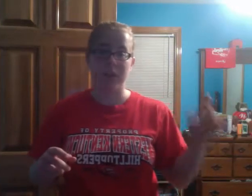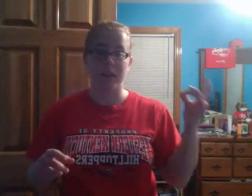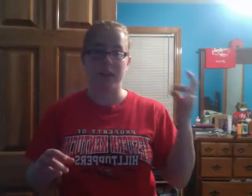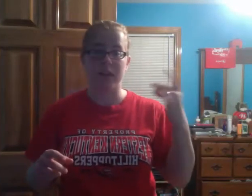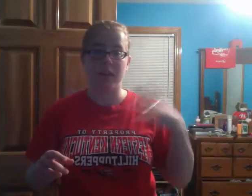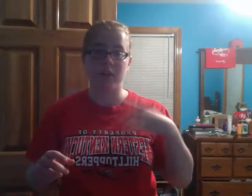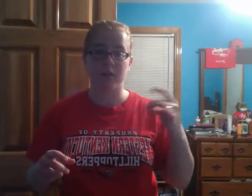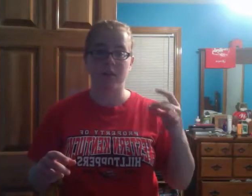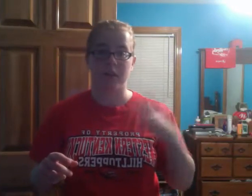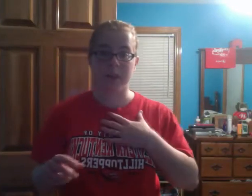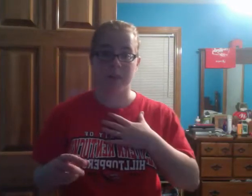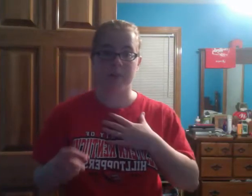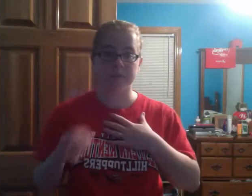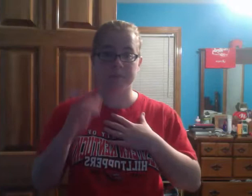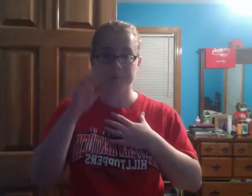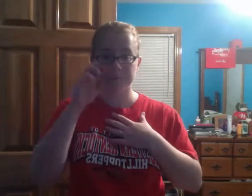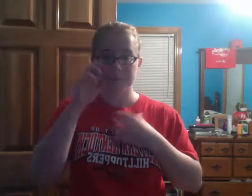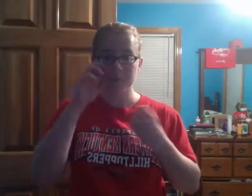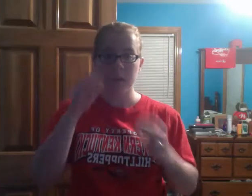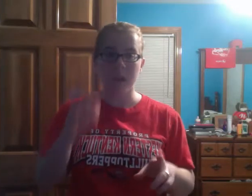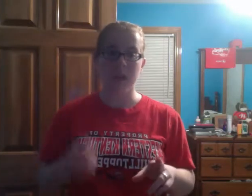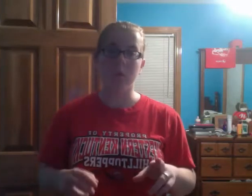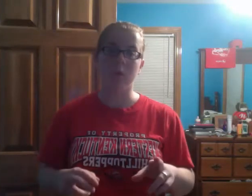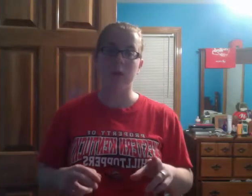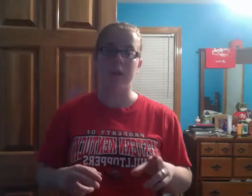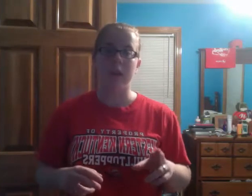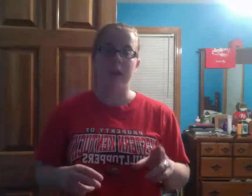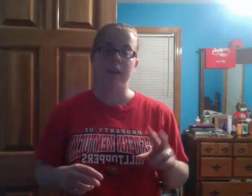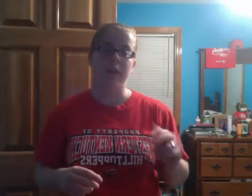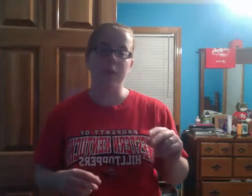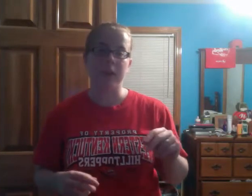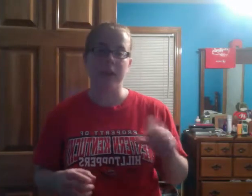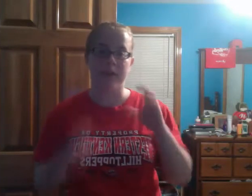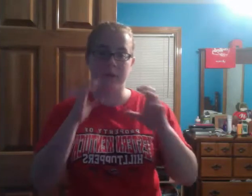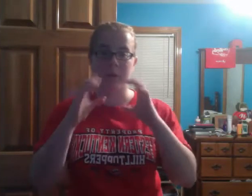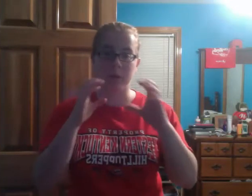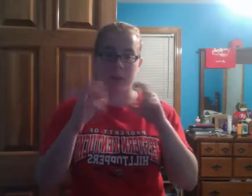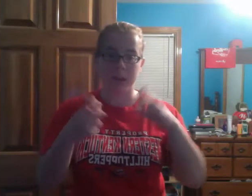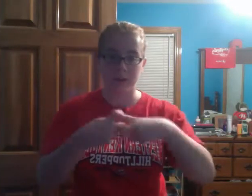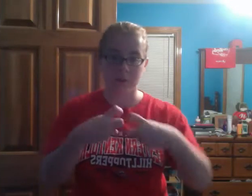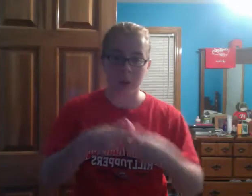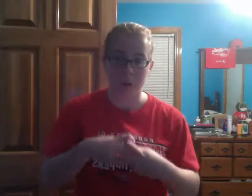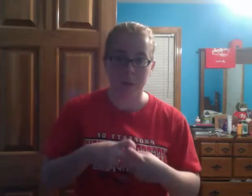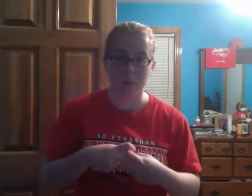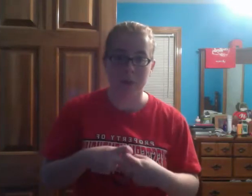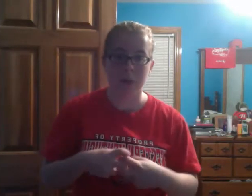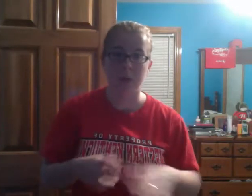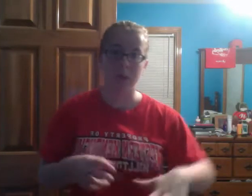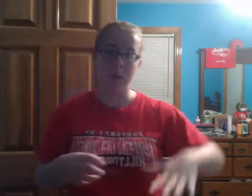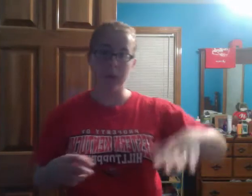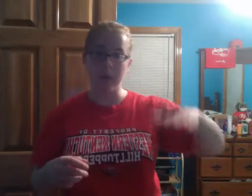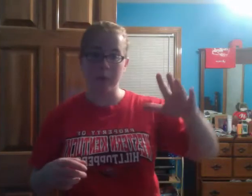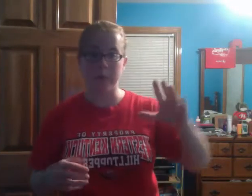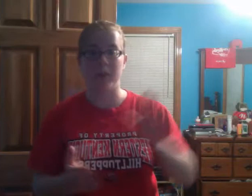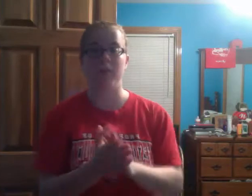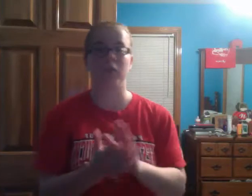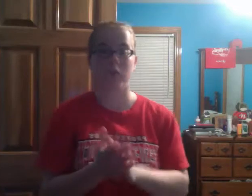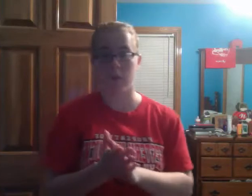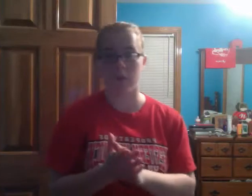like them, or that they wouldn't have communication problems growing up, in the school, going